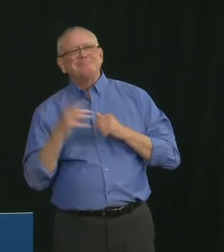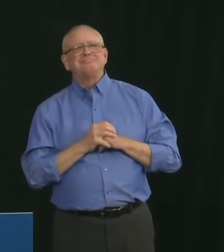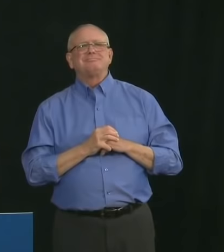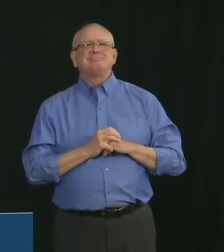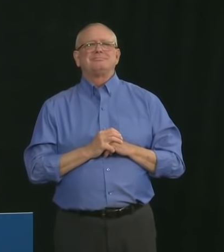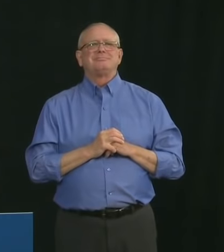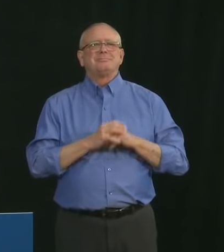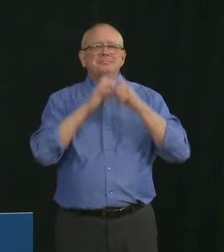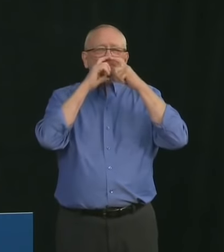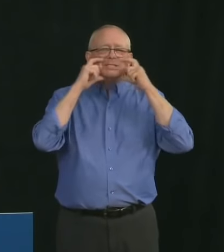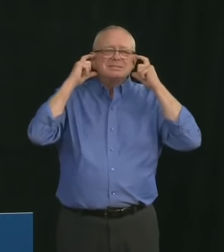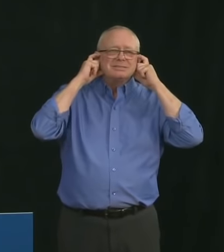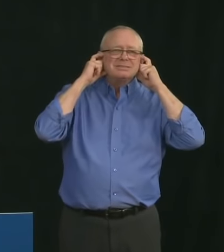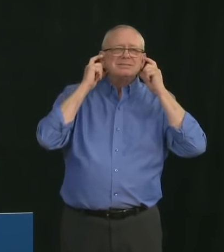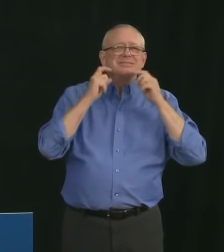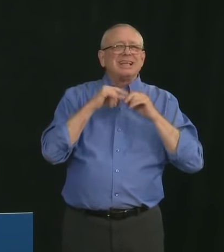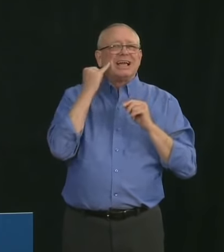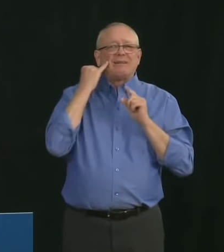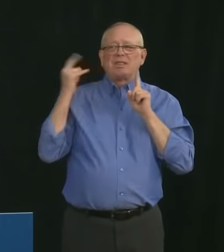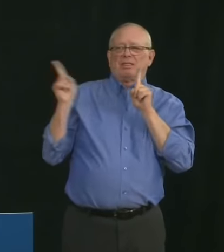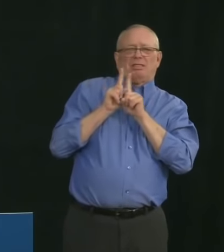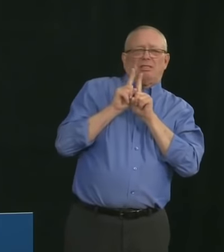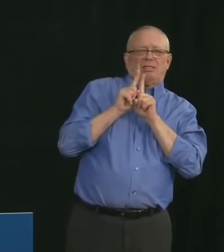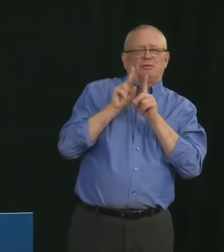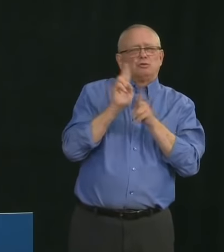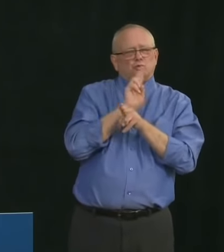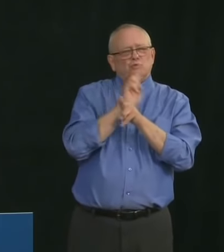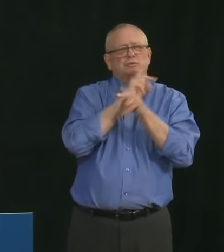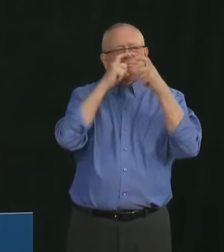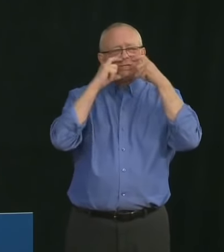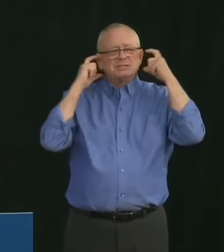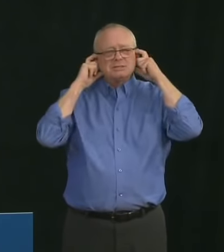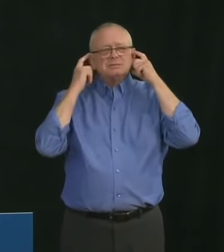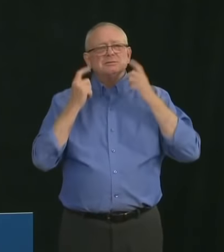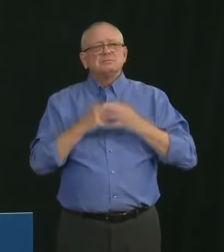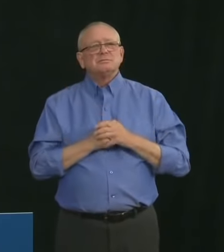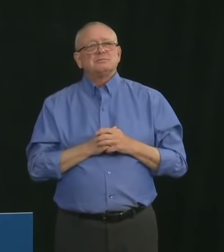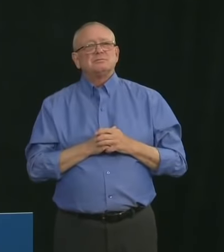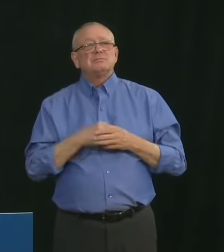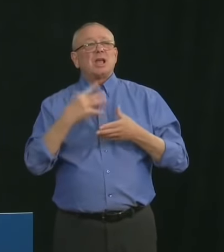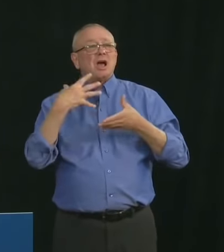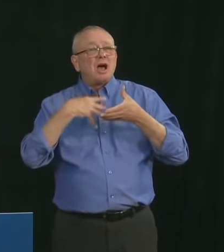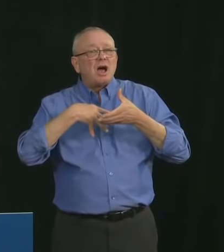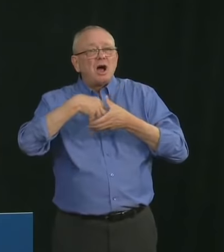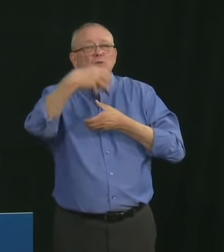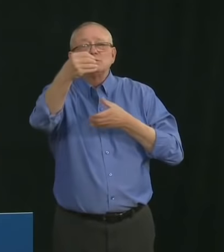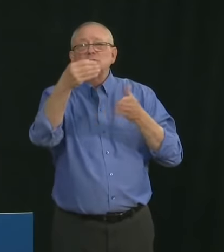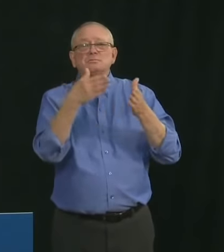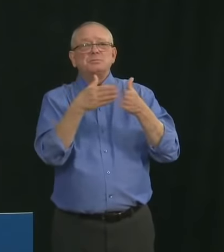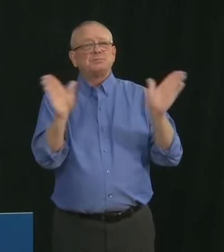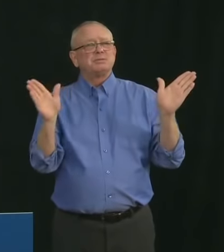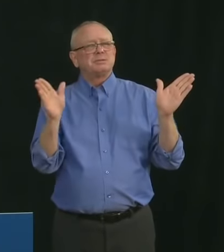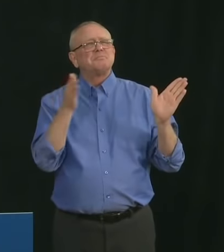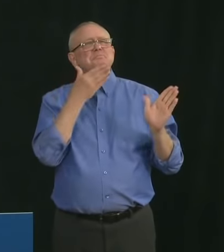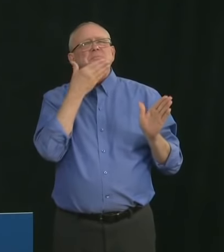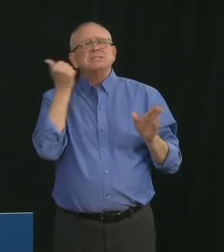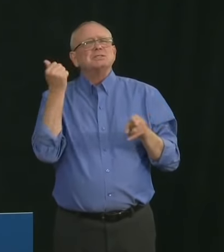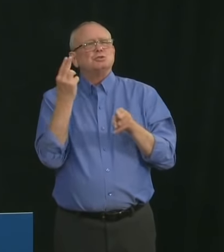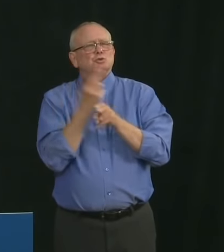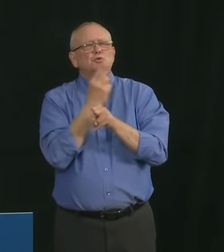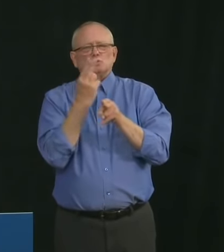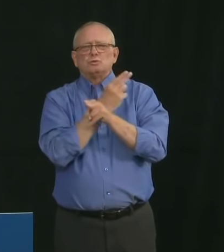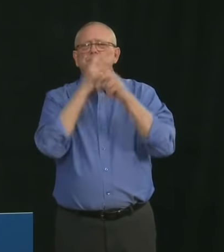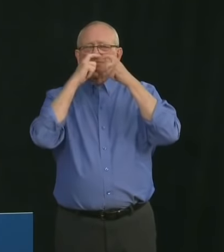wearing masks when that's not possible, ideally wearing masks when out in public where you don't know if you may or may not end up being within 2 meters